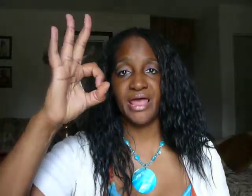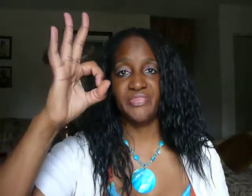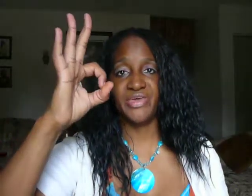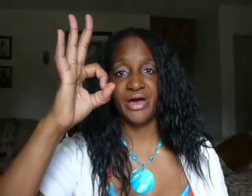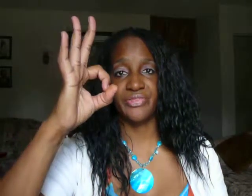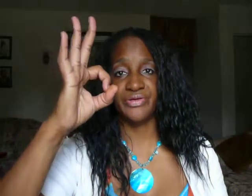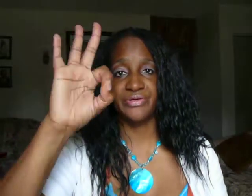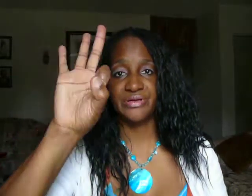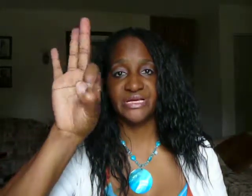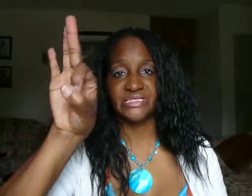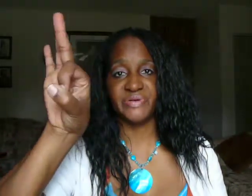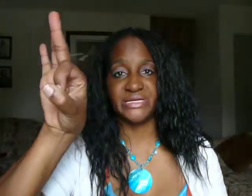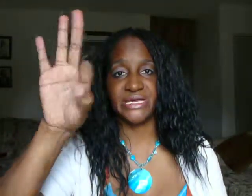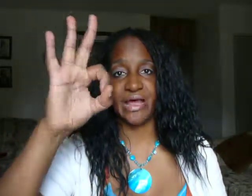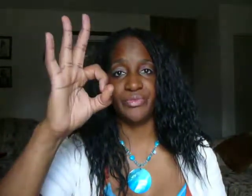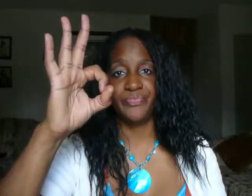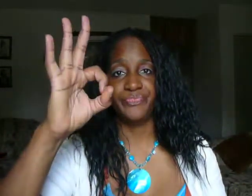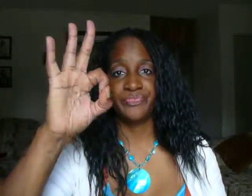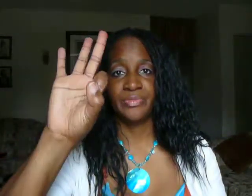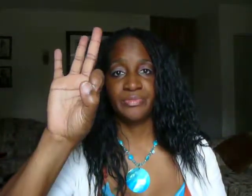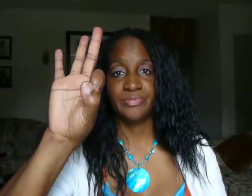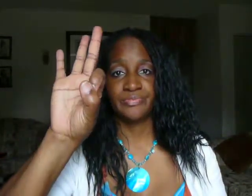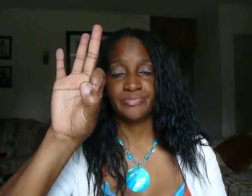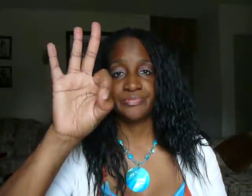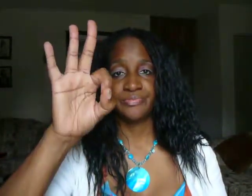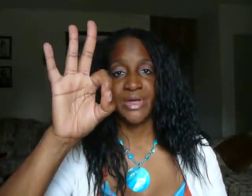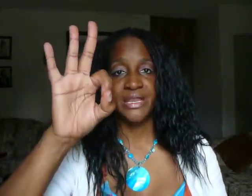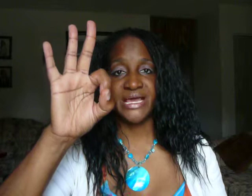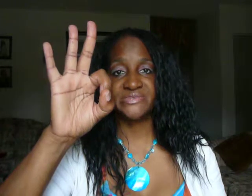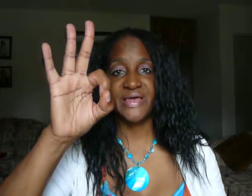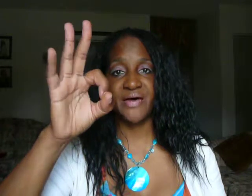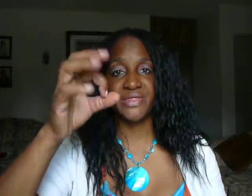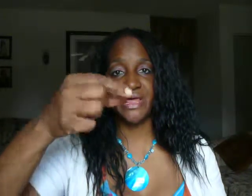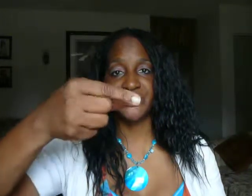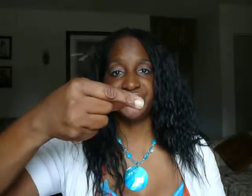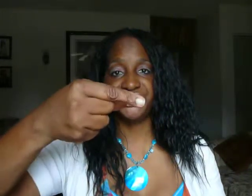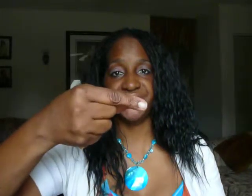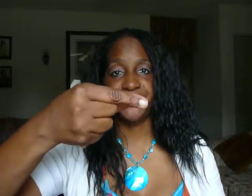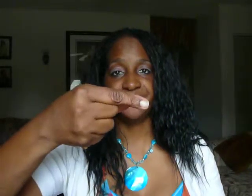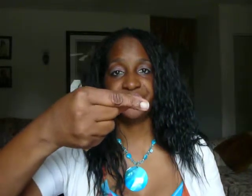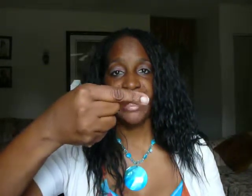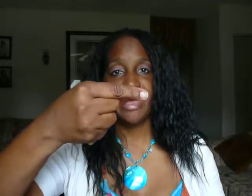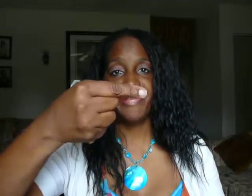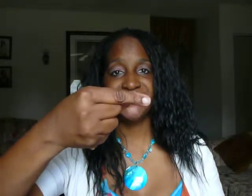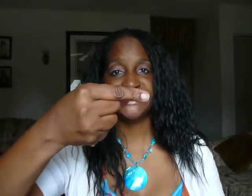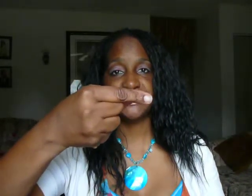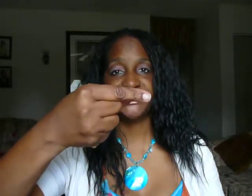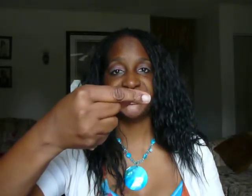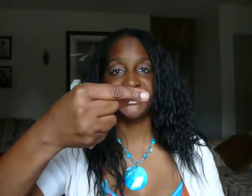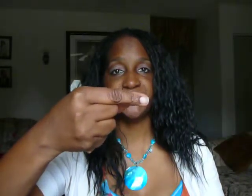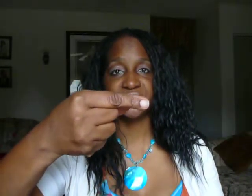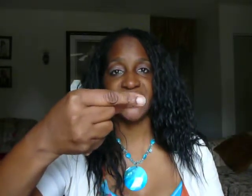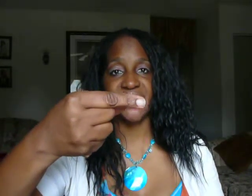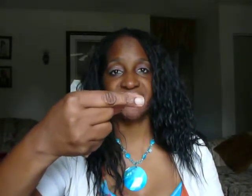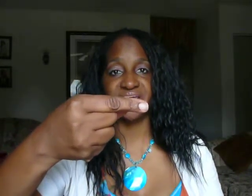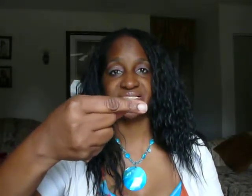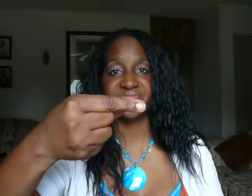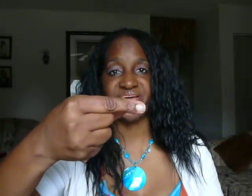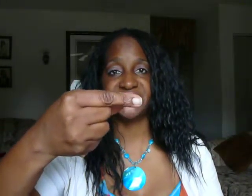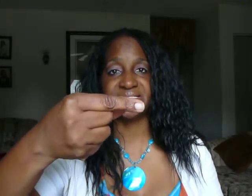the other is bent down. Next, we have the letter G, and basically G looks like this. It faces in